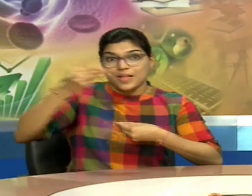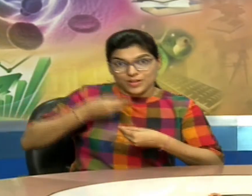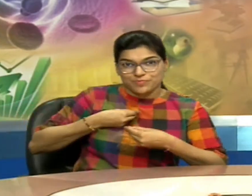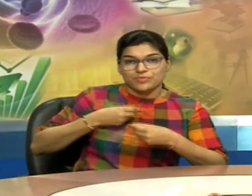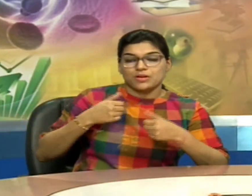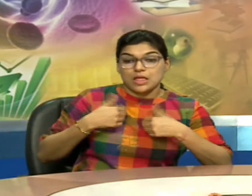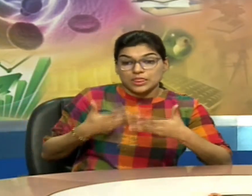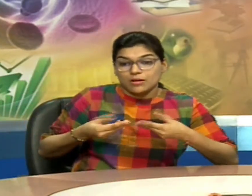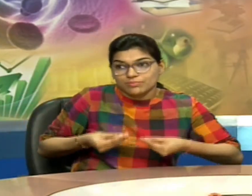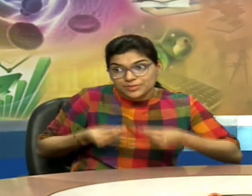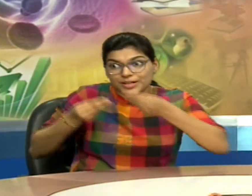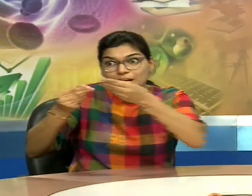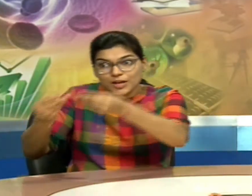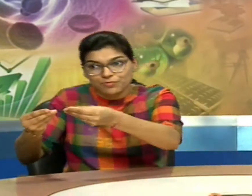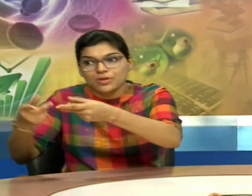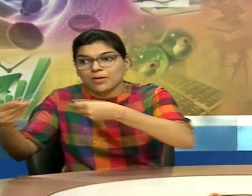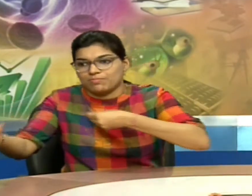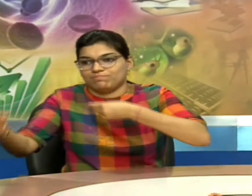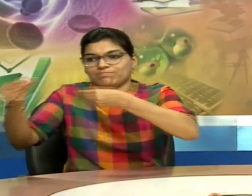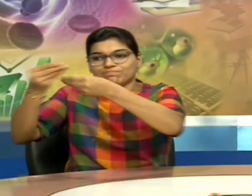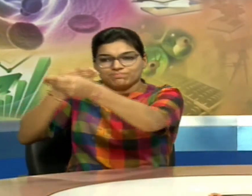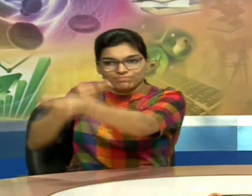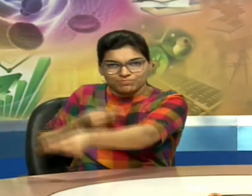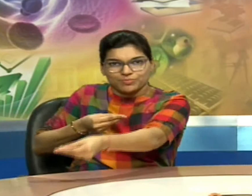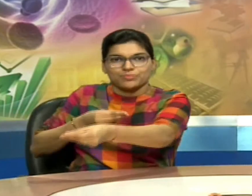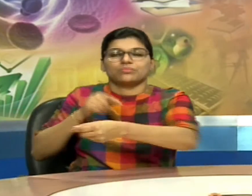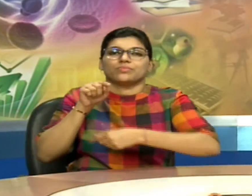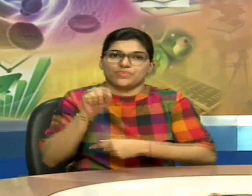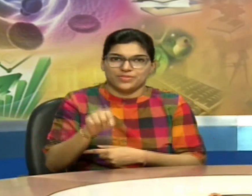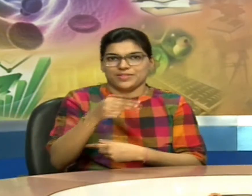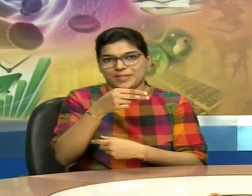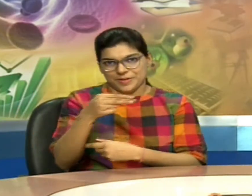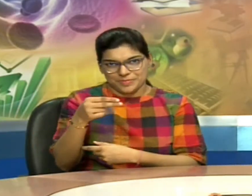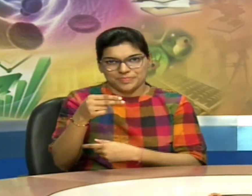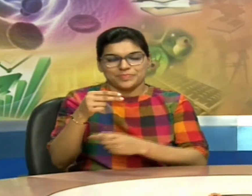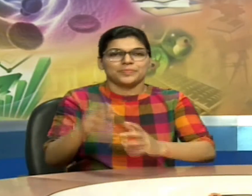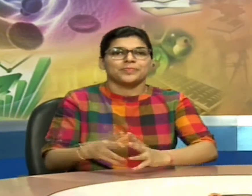condition. Upon some condition we get something.